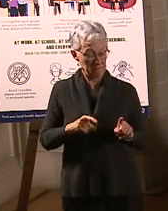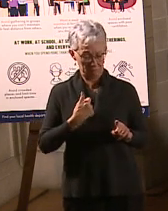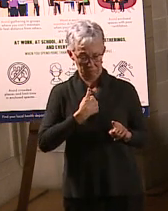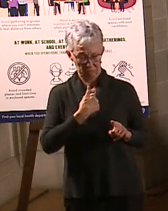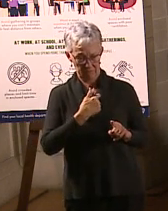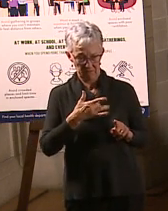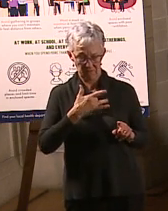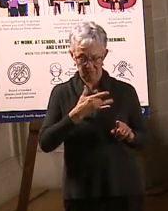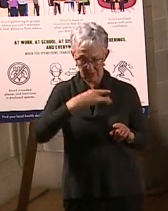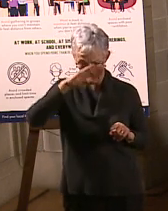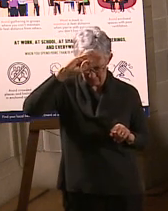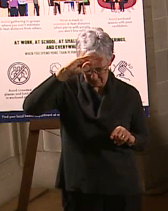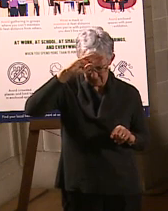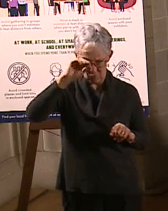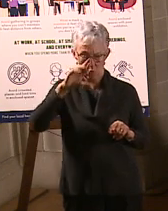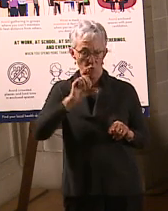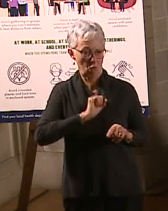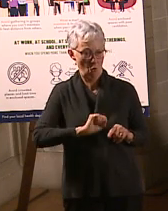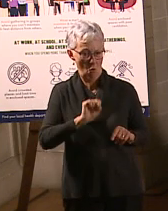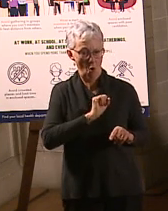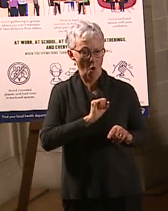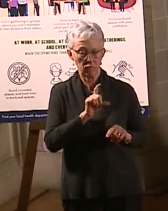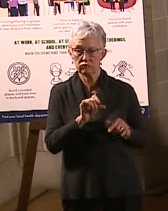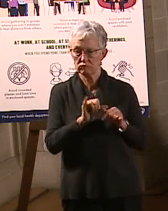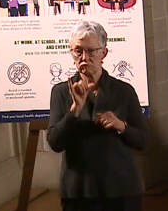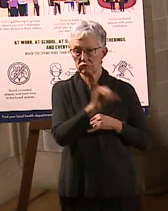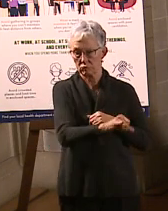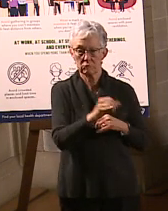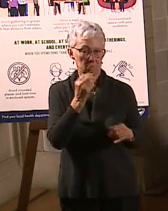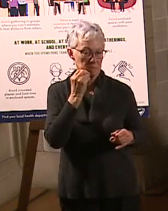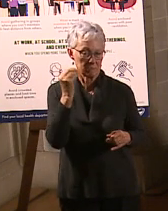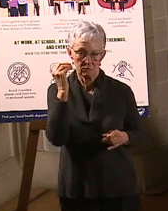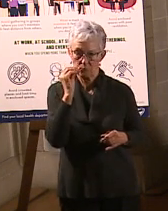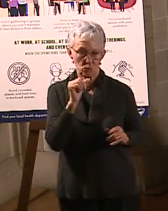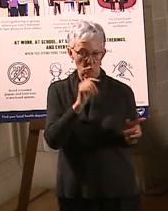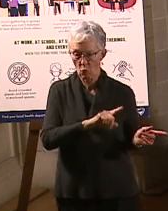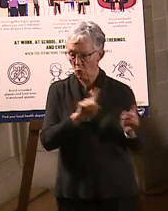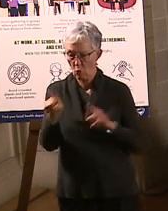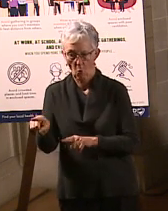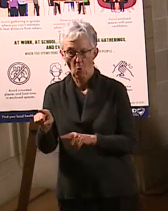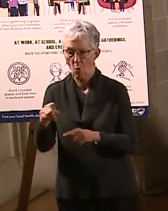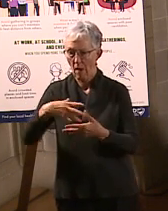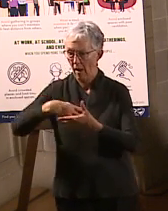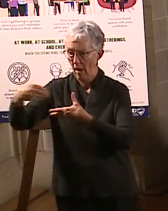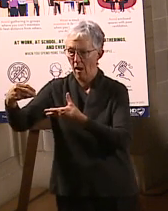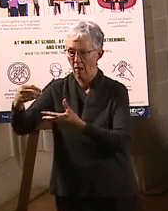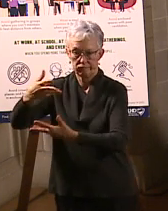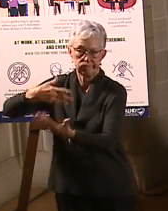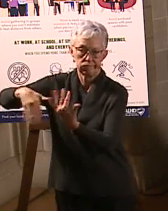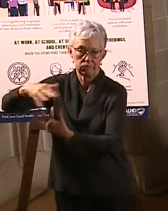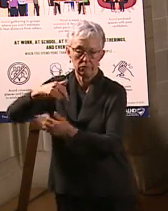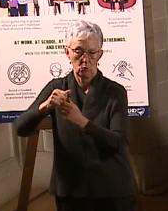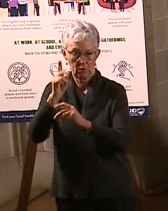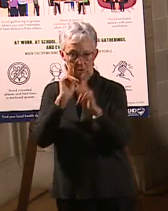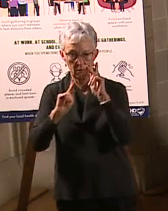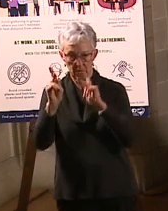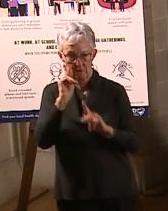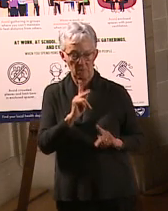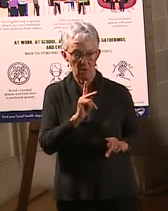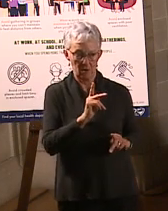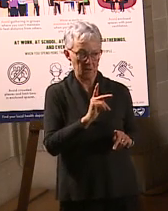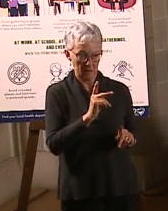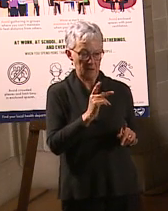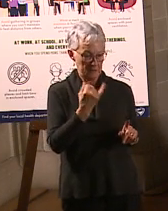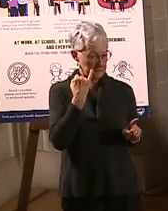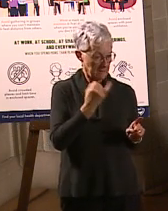cough, please stay home. It's very important that if you've got those symptoms of the coronavirus or the flu, that you stay home so you don't spread